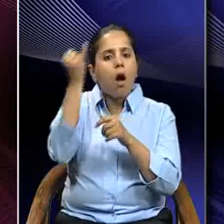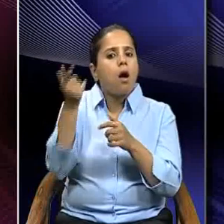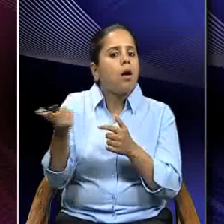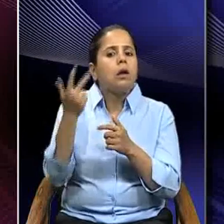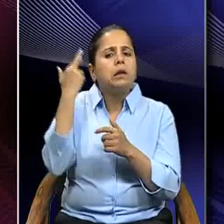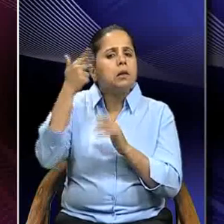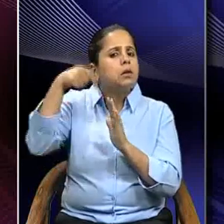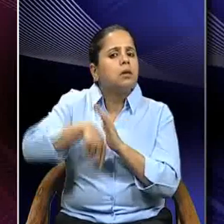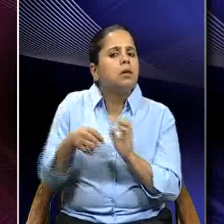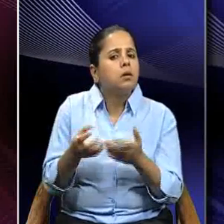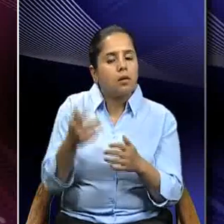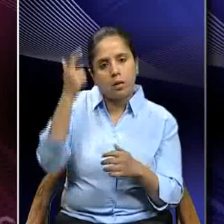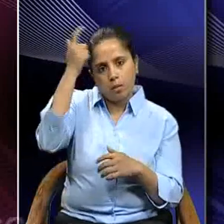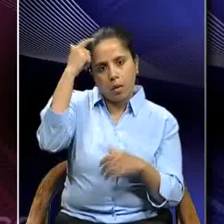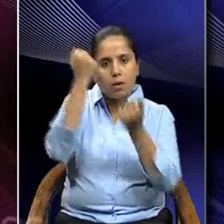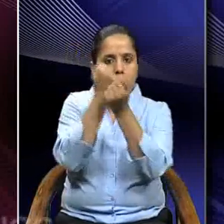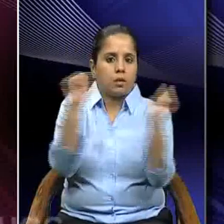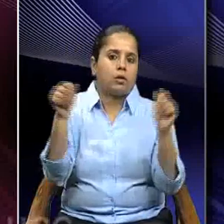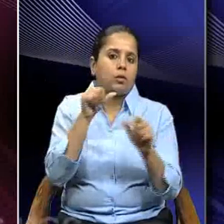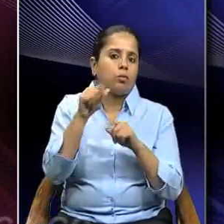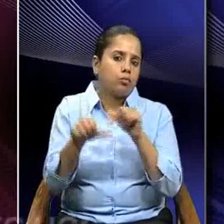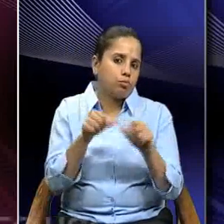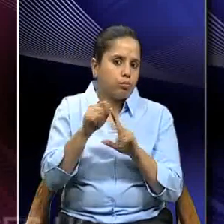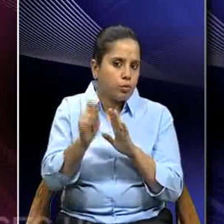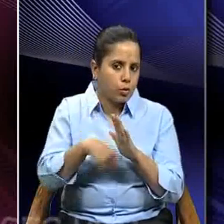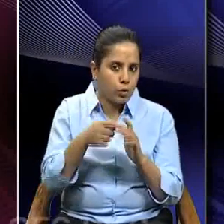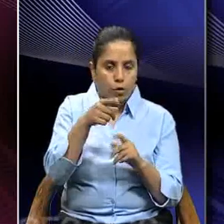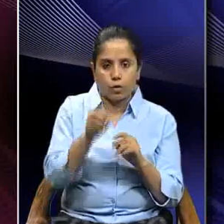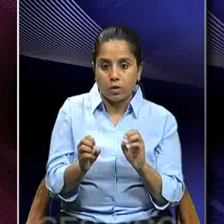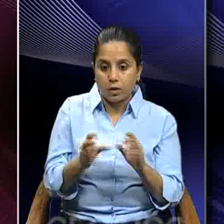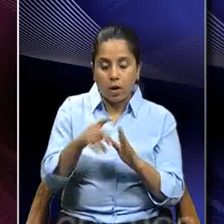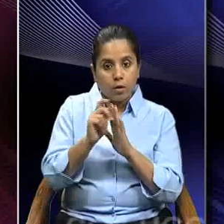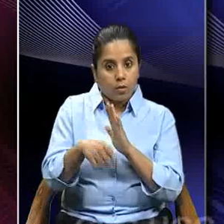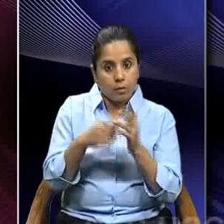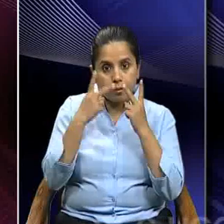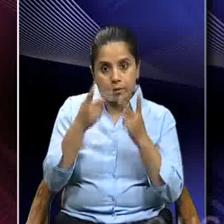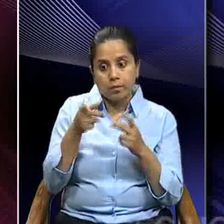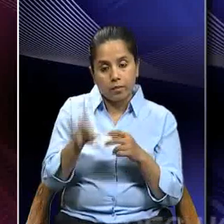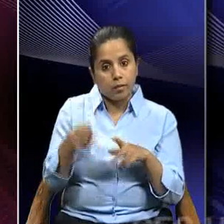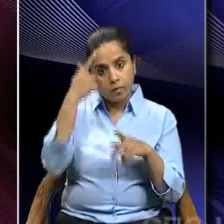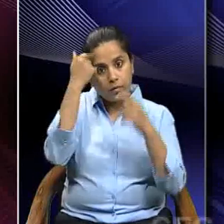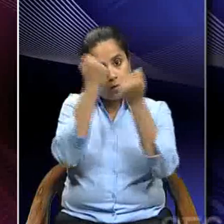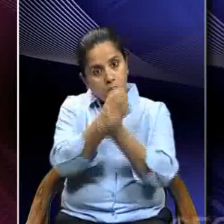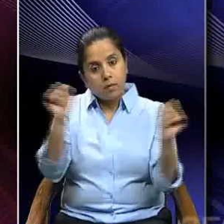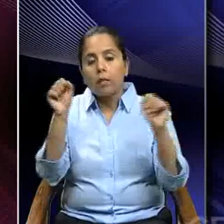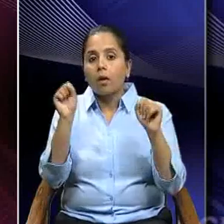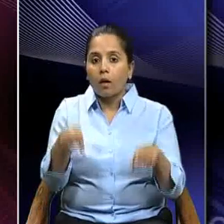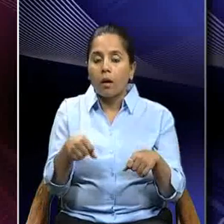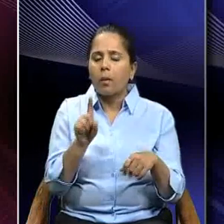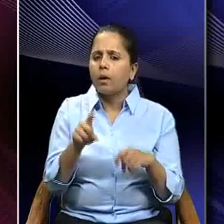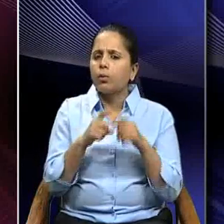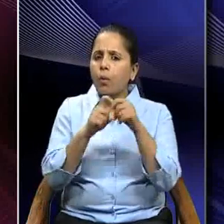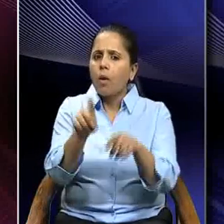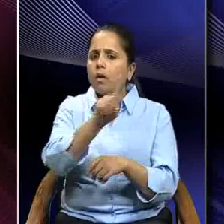the mind liberation project. You find it as a project which is there to liberate our mind. Now the question